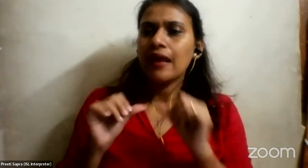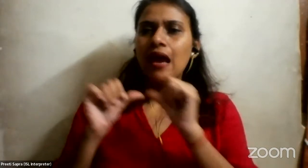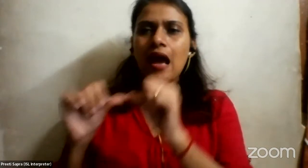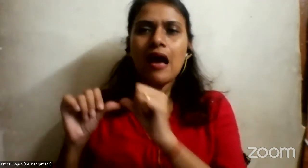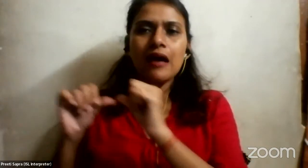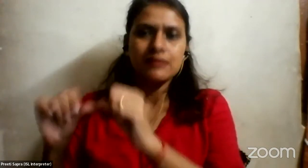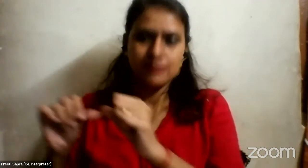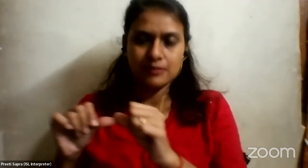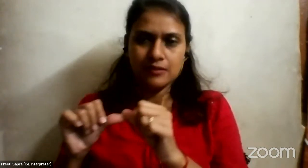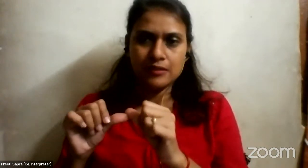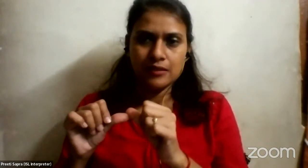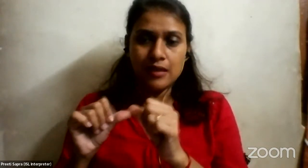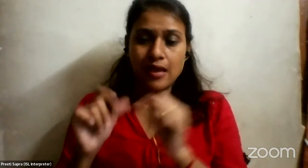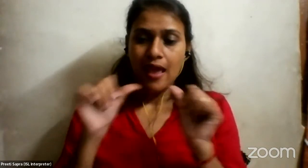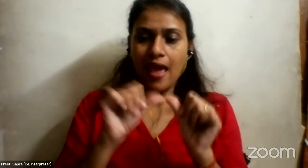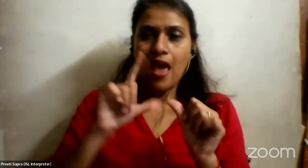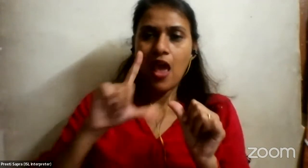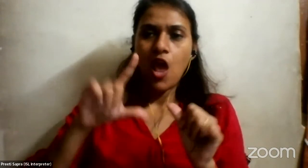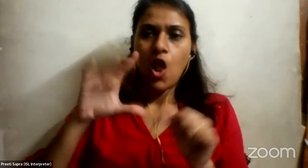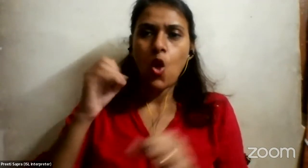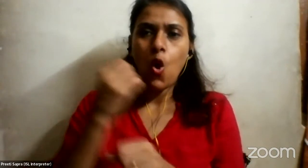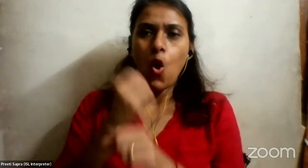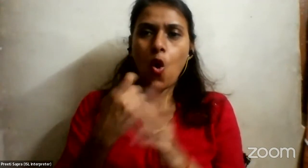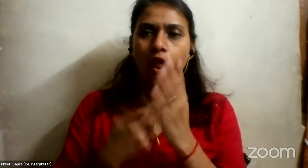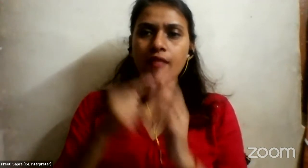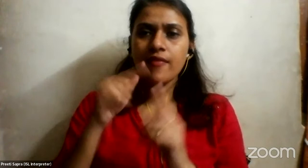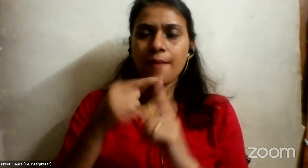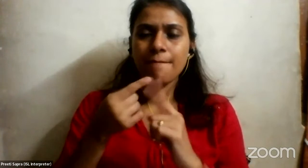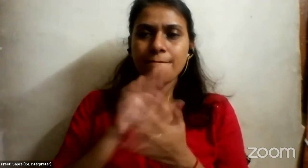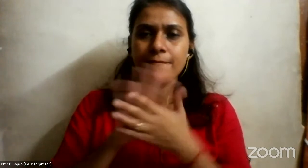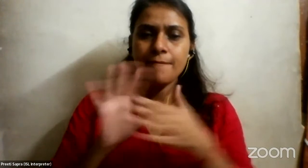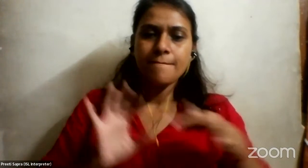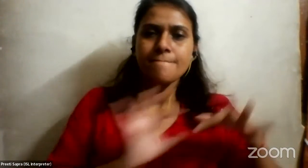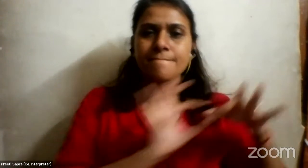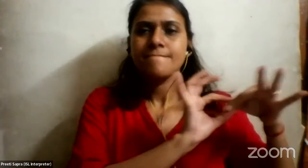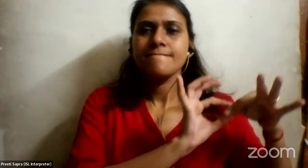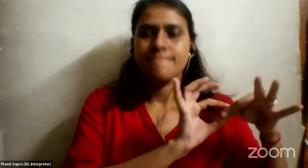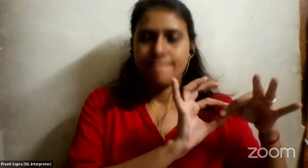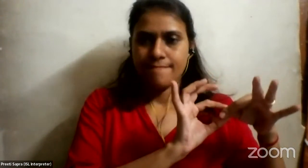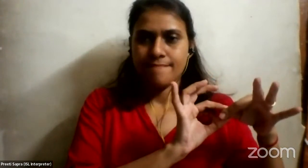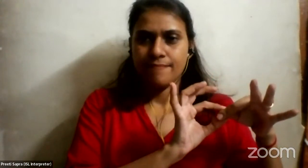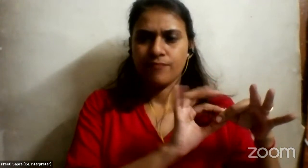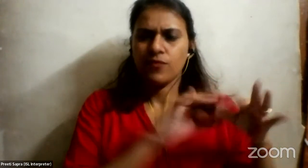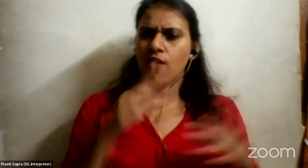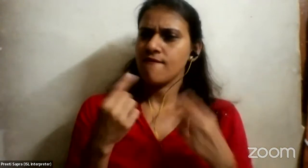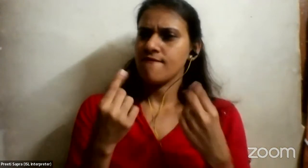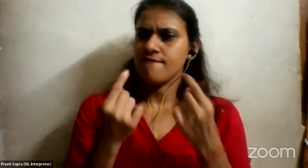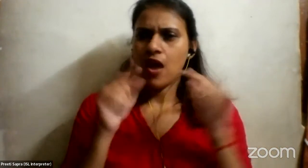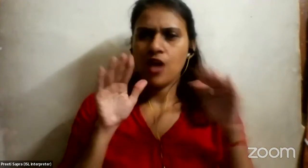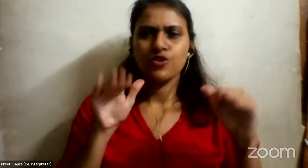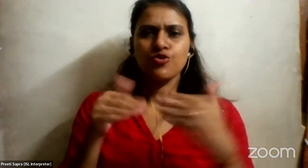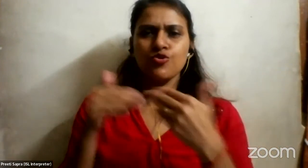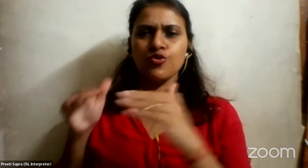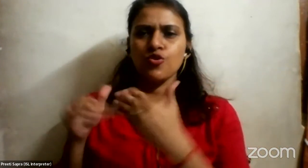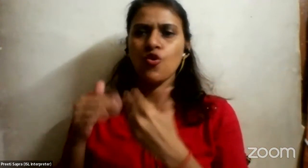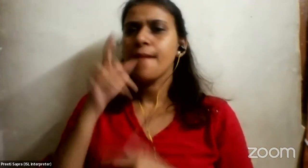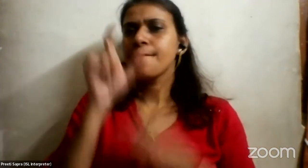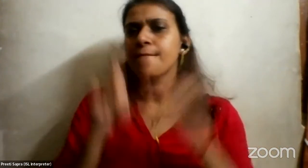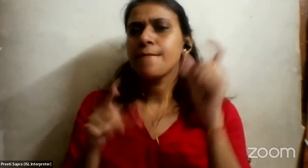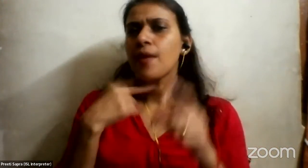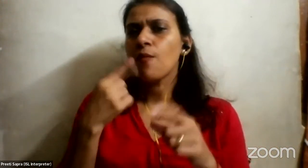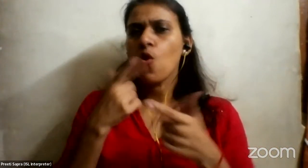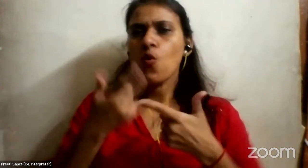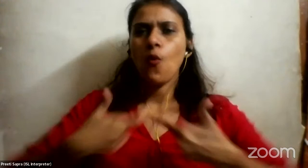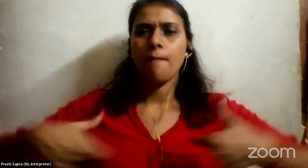algorithmic regulation and data protection. So I'll just quickly introduce the panel, and every panelist will